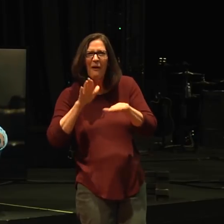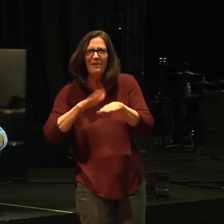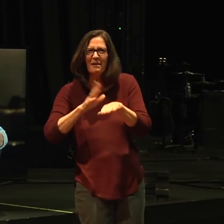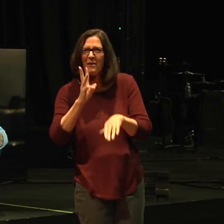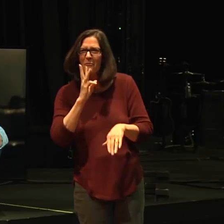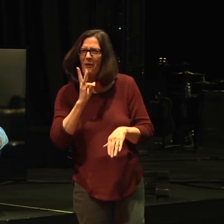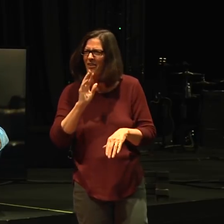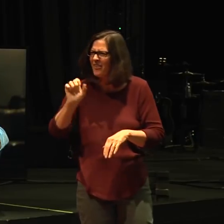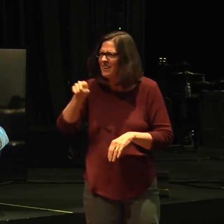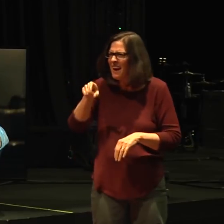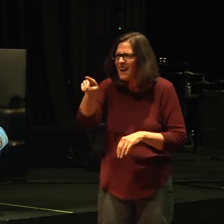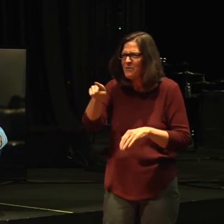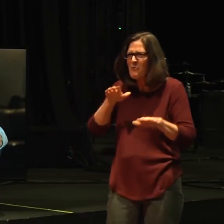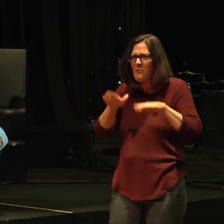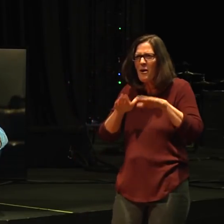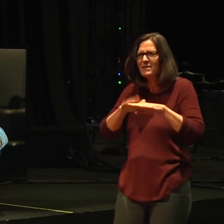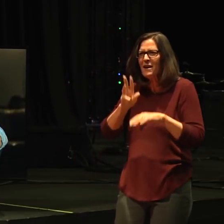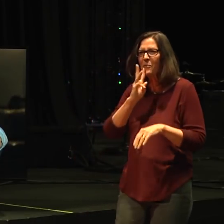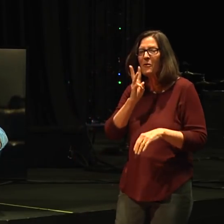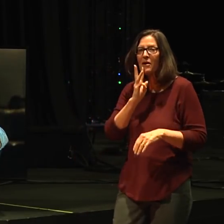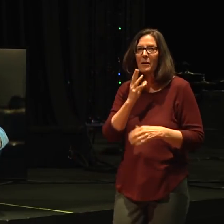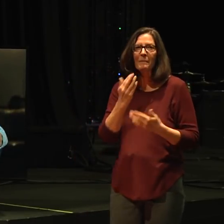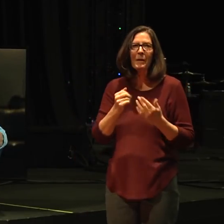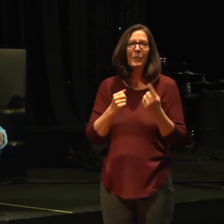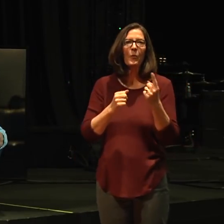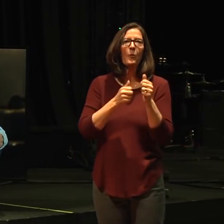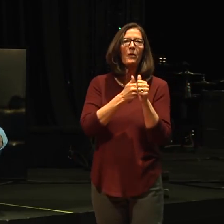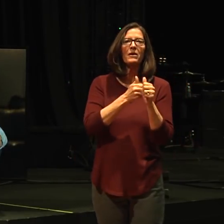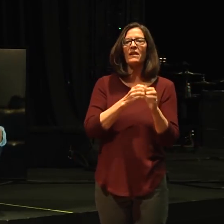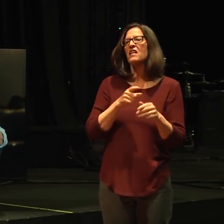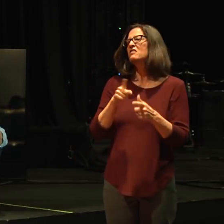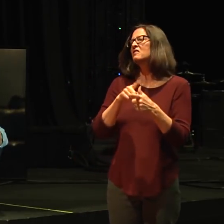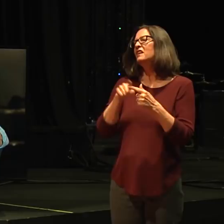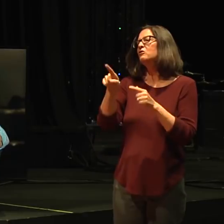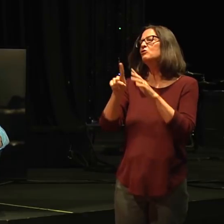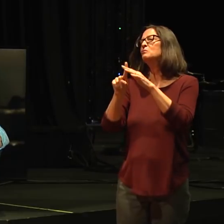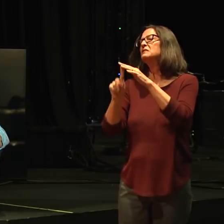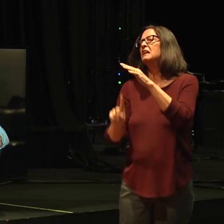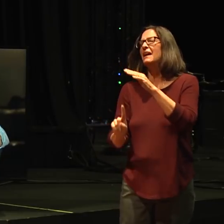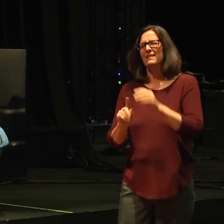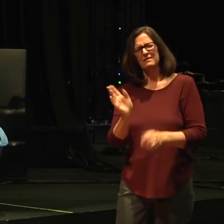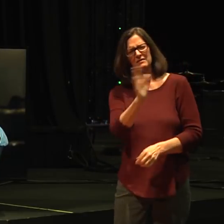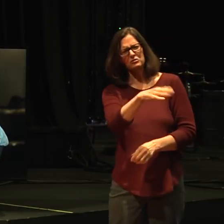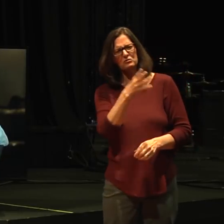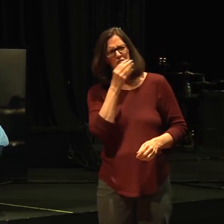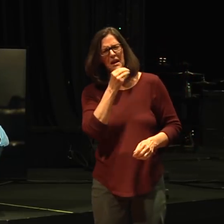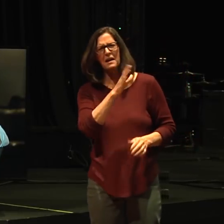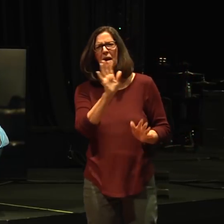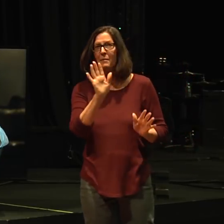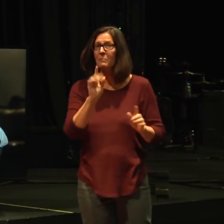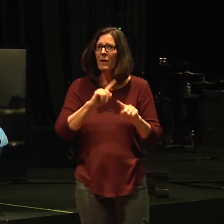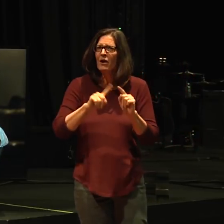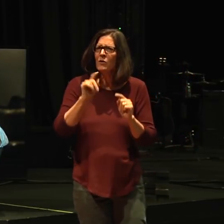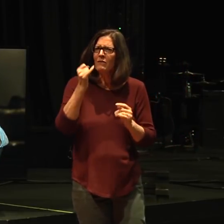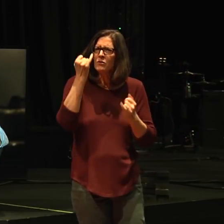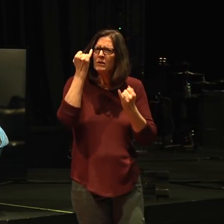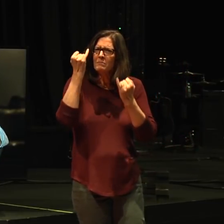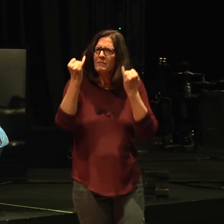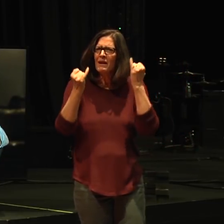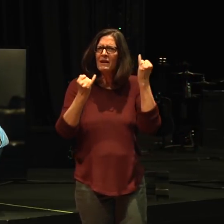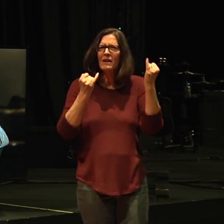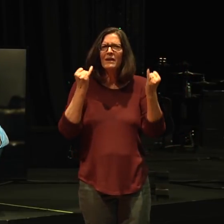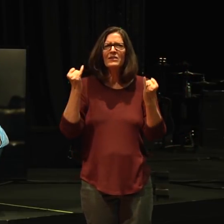believe you walked on water. And then Judas probably said something like, yeah, but then you sank. Like, shut up, Judas. But you got to let this sink in, all